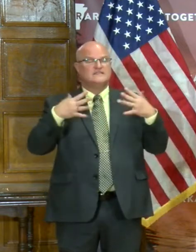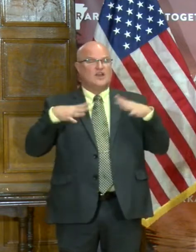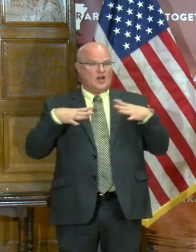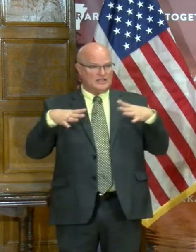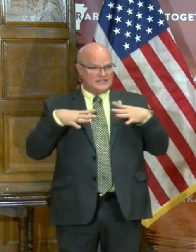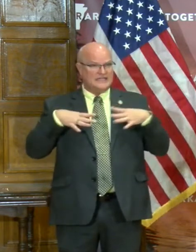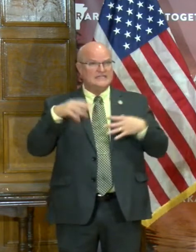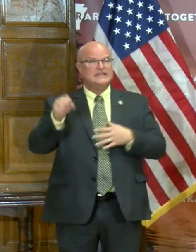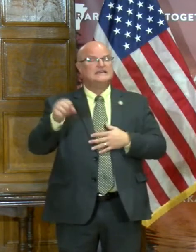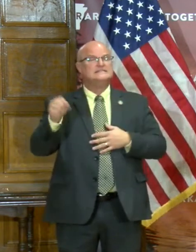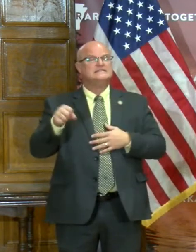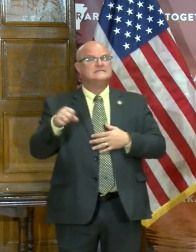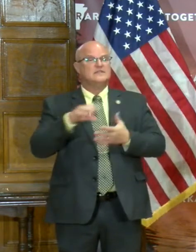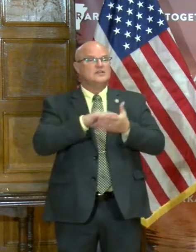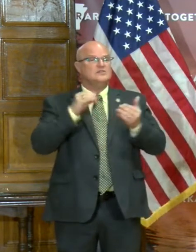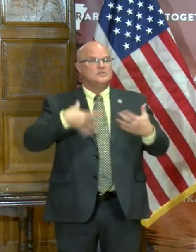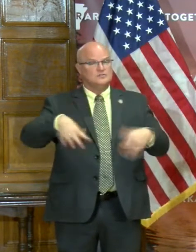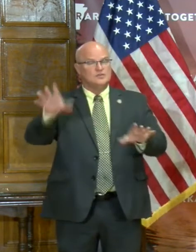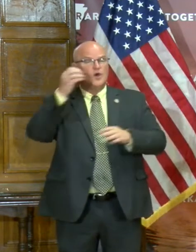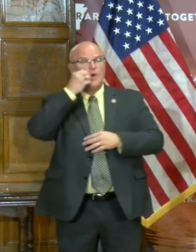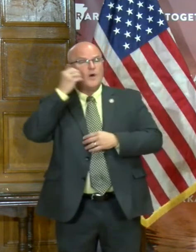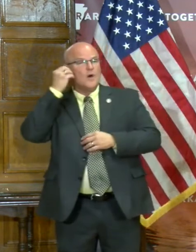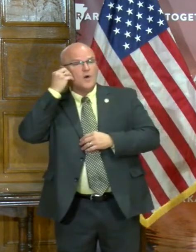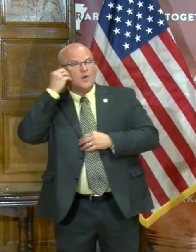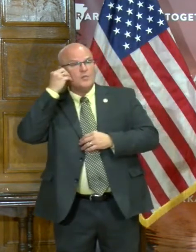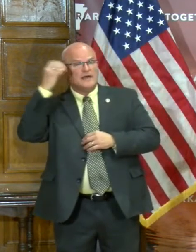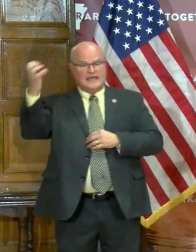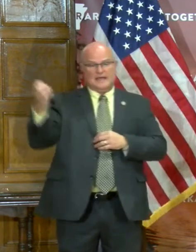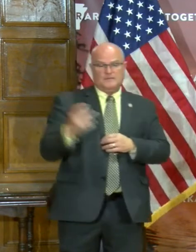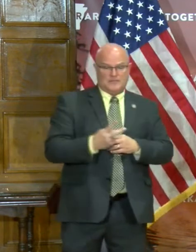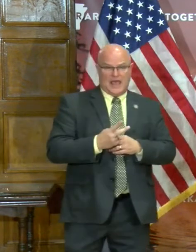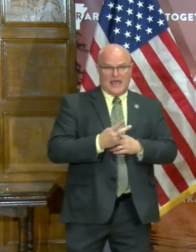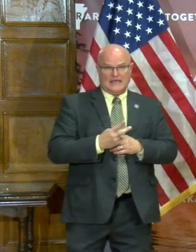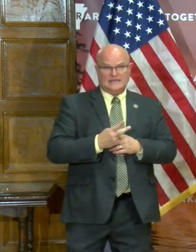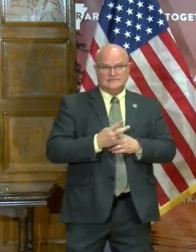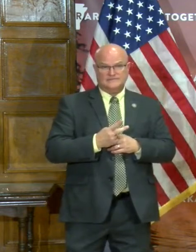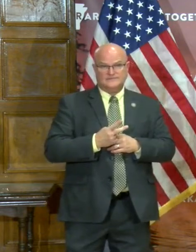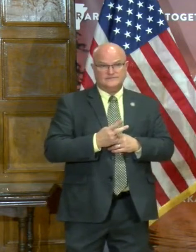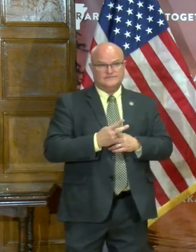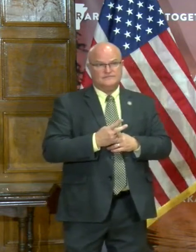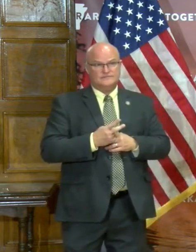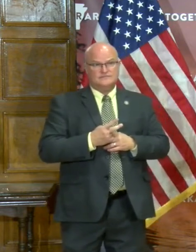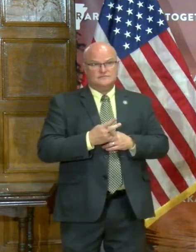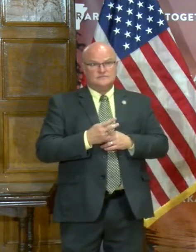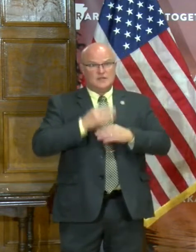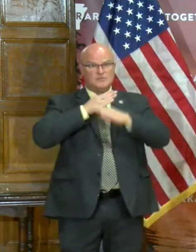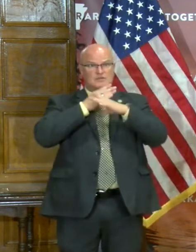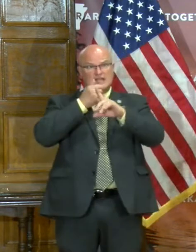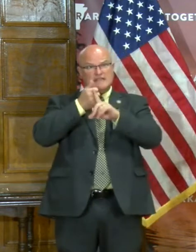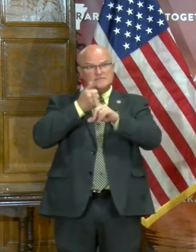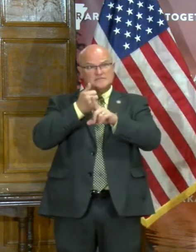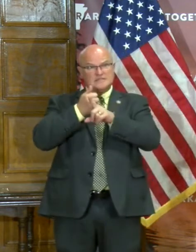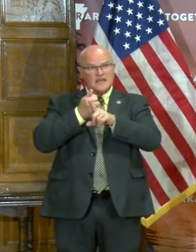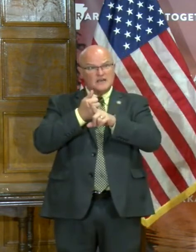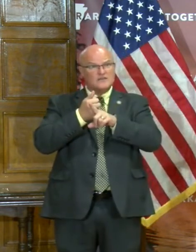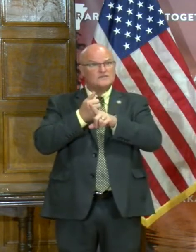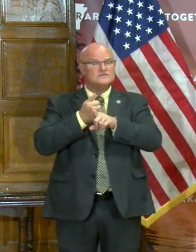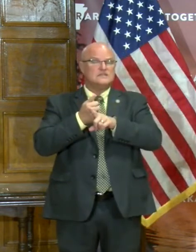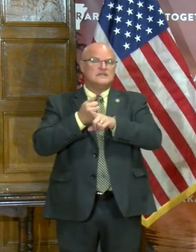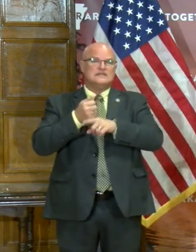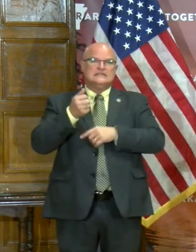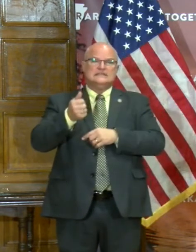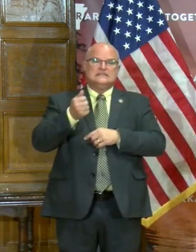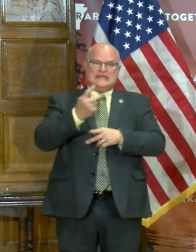holiday. If students go home, they come back. Did they protect themselves? Did they